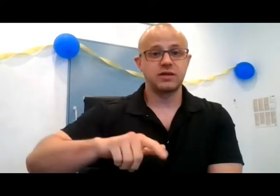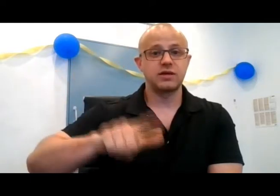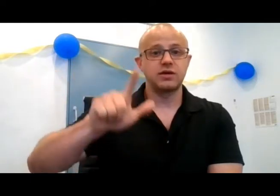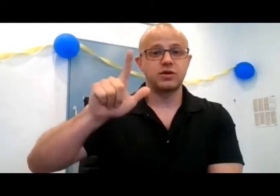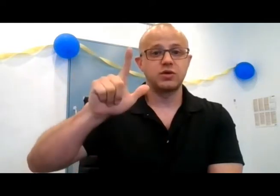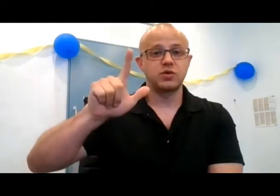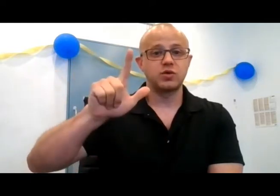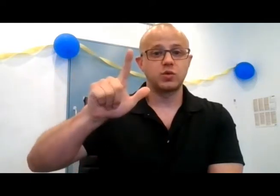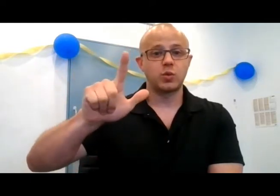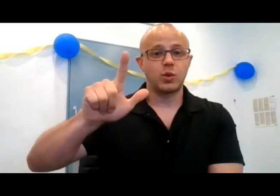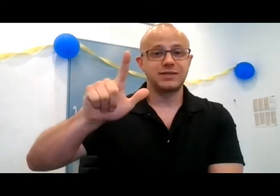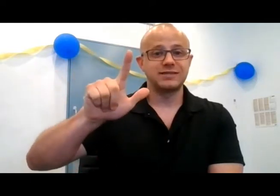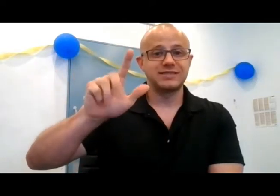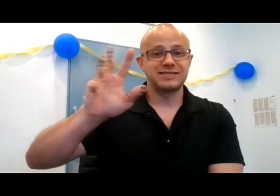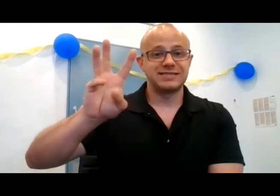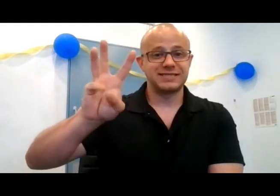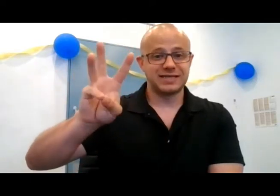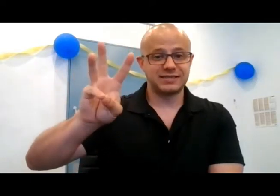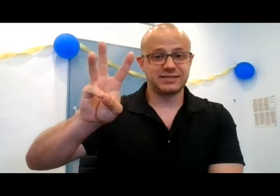25.